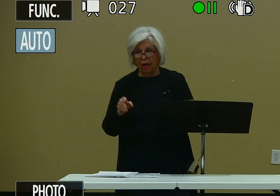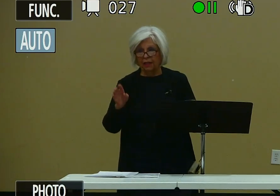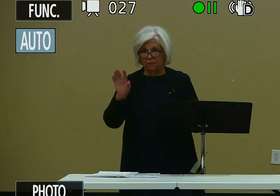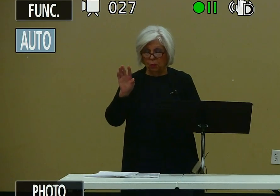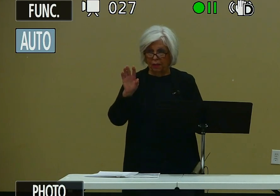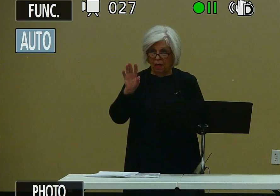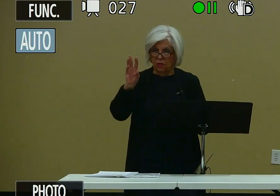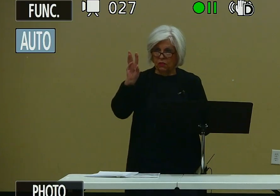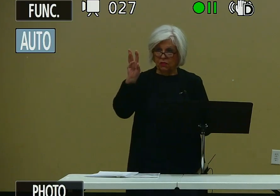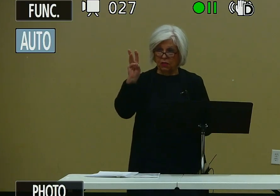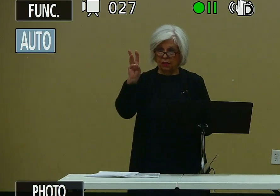give you one.